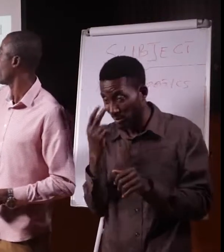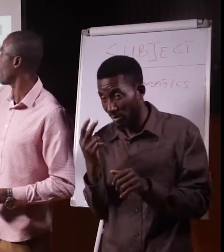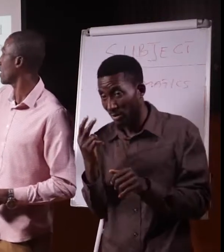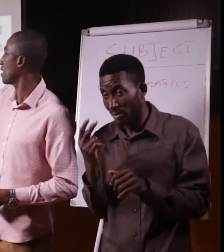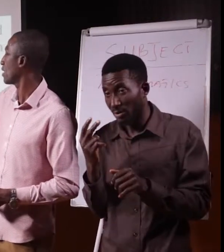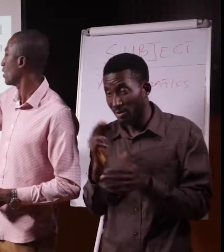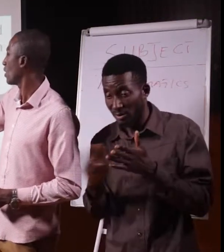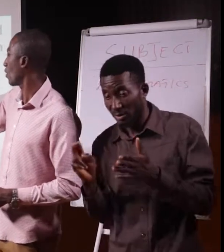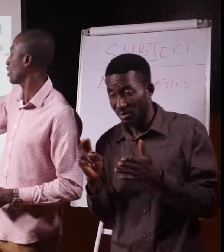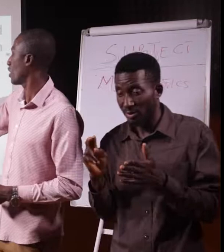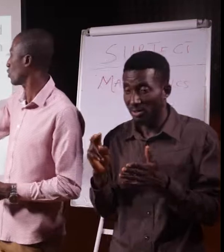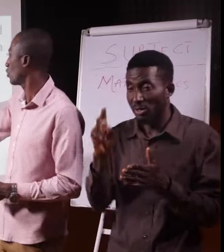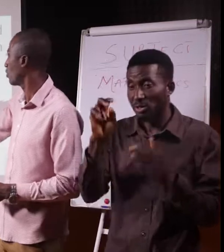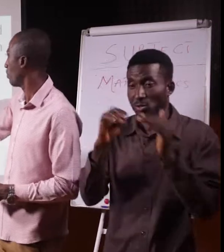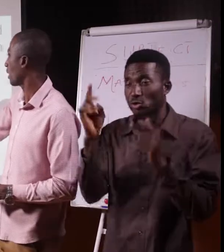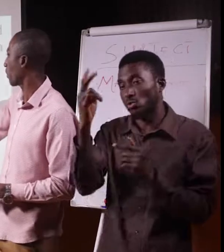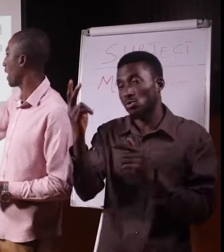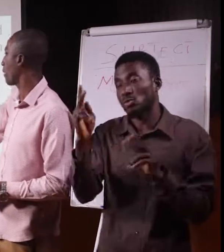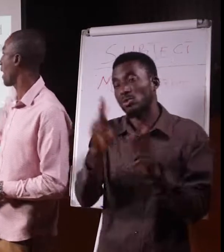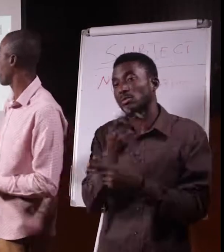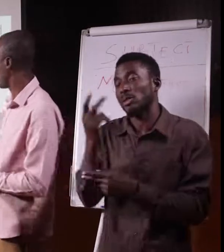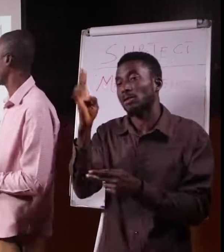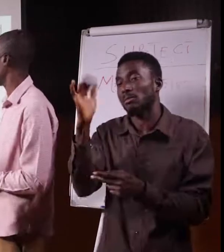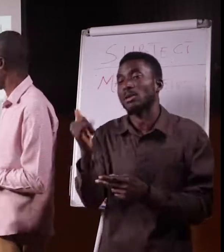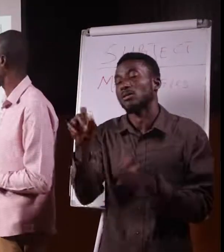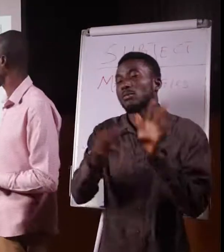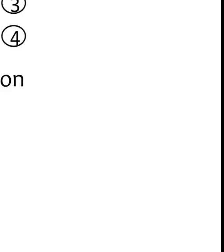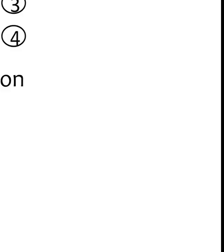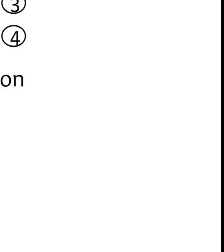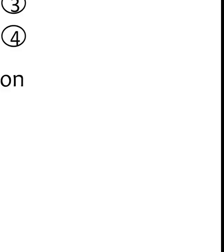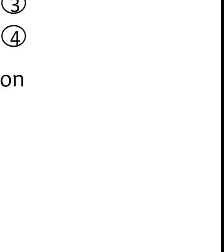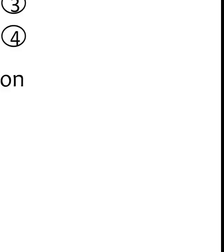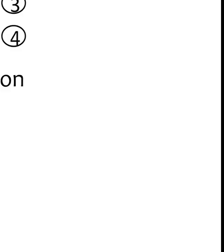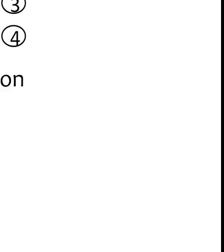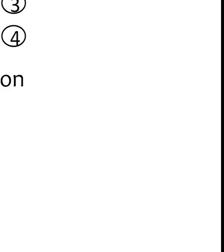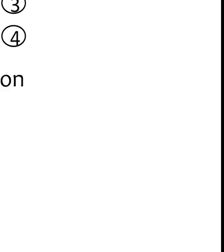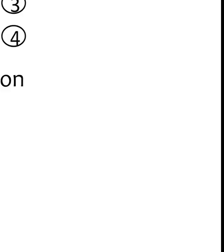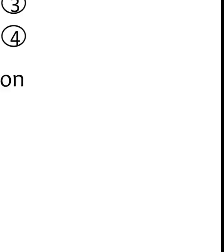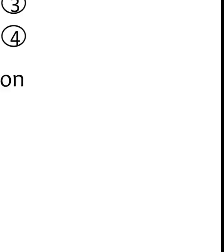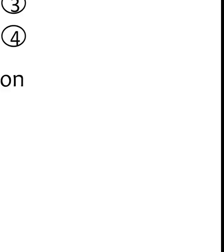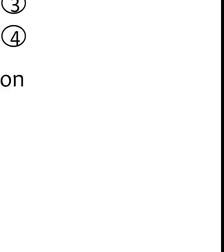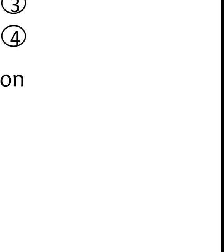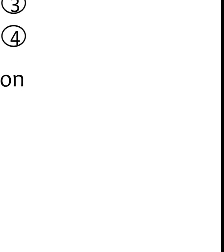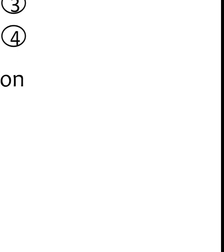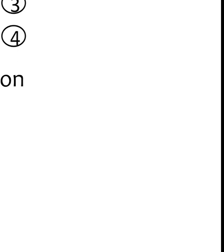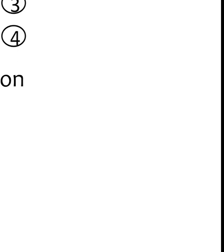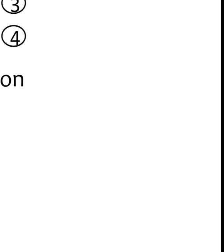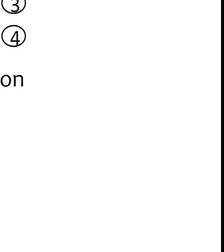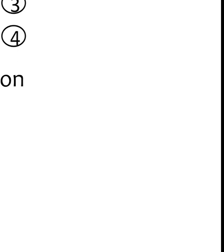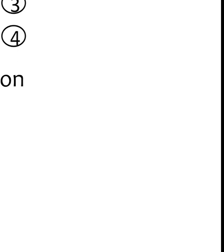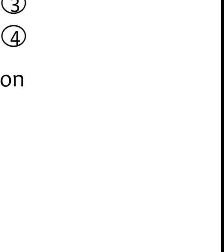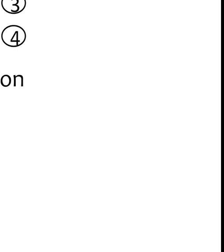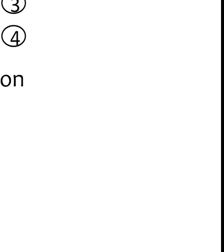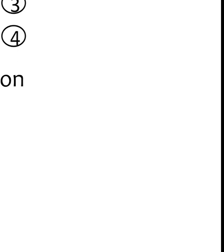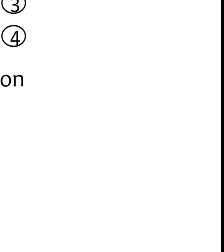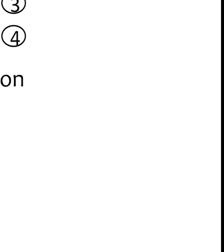me written equation 2 multiplied by minus 1. Now, when you do that,